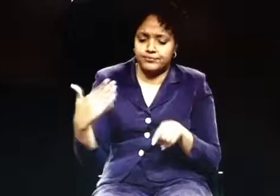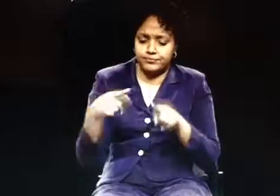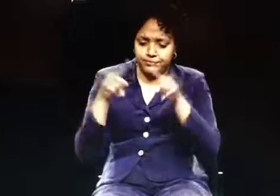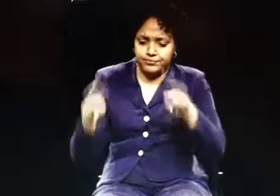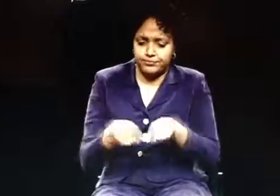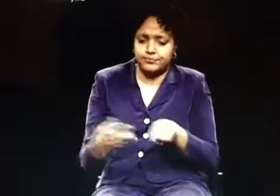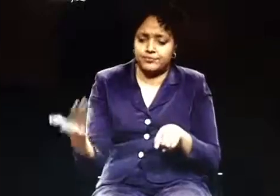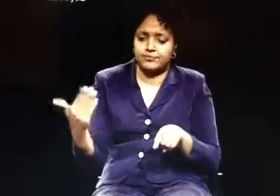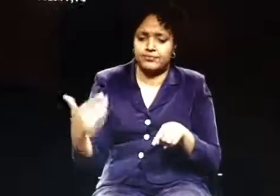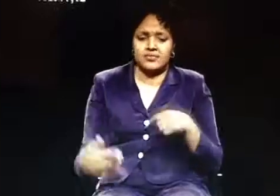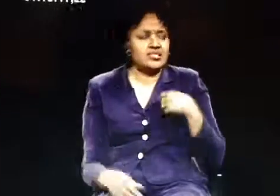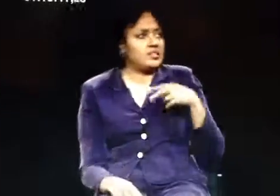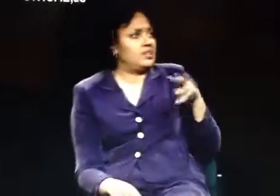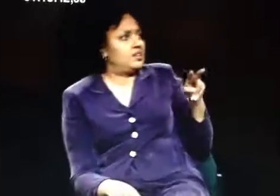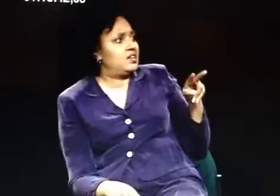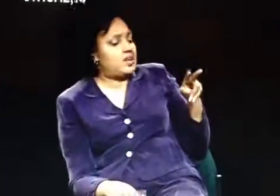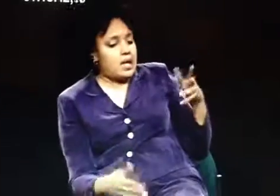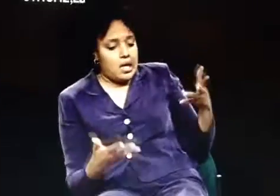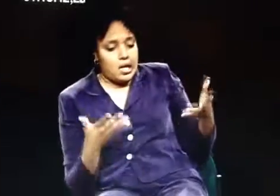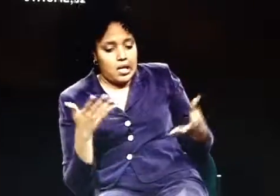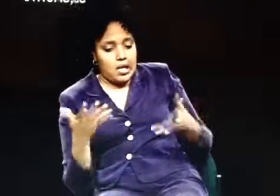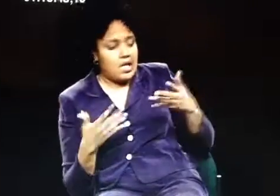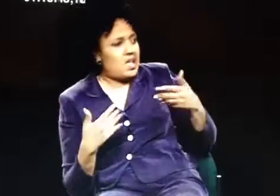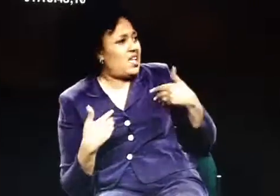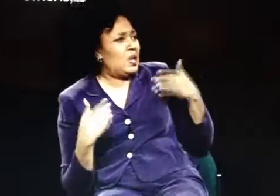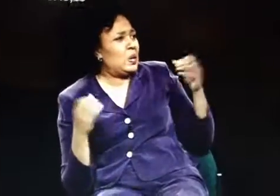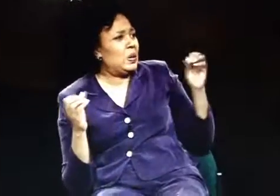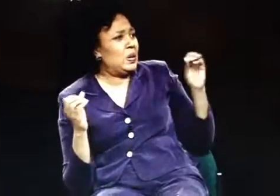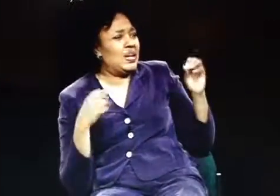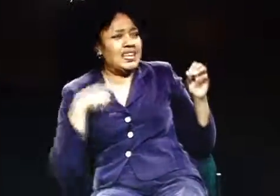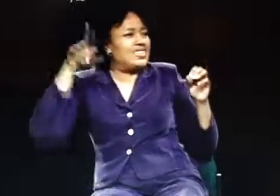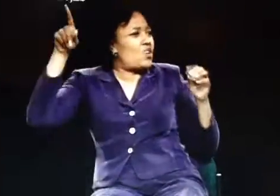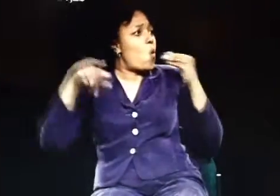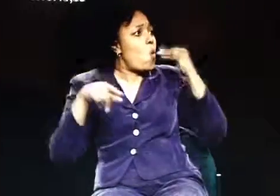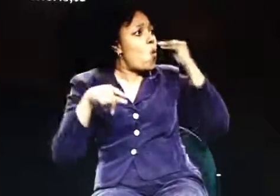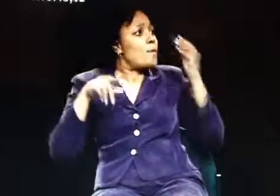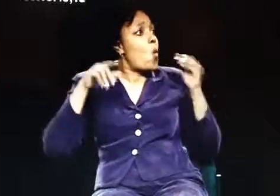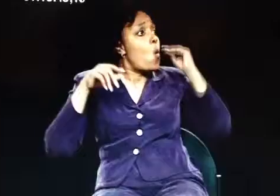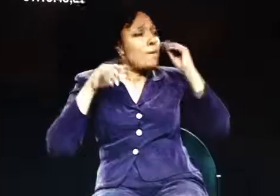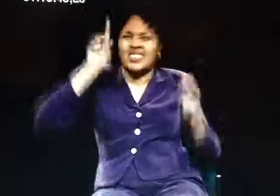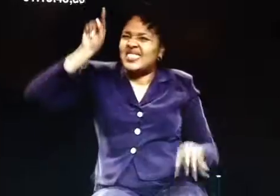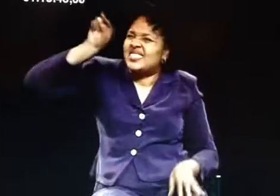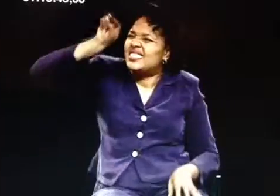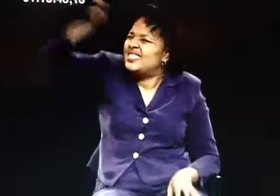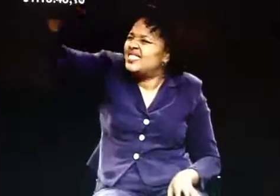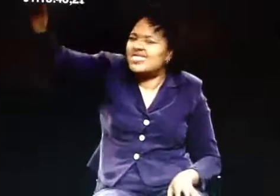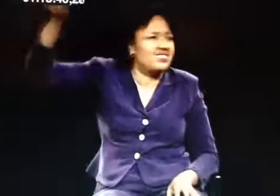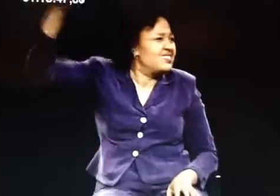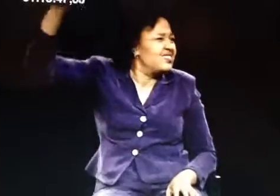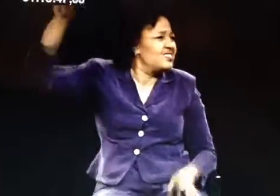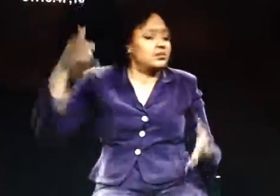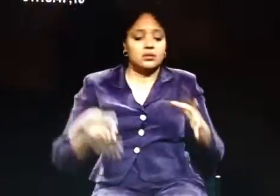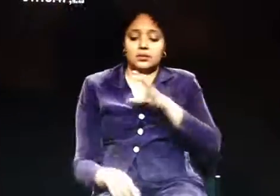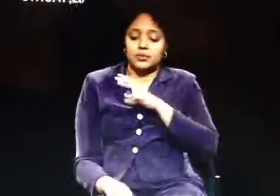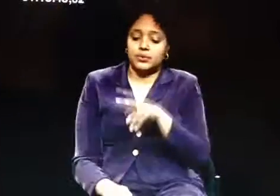okay. So, he gestured back to me for me to give me my license, and I tried to gesture with him, and I said, home. It's at home. It's right around the